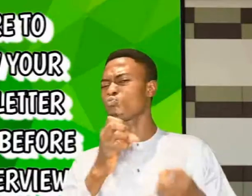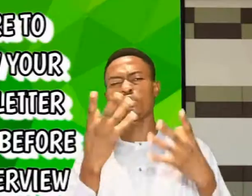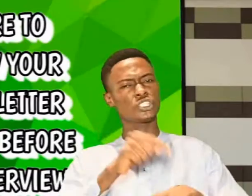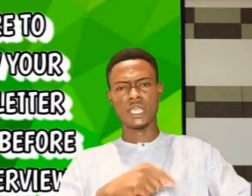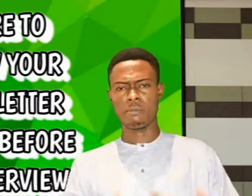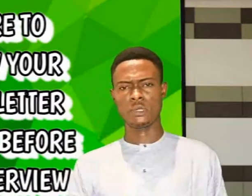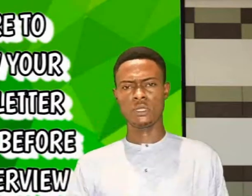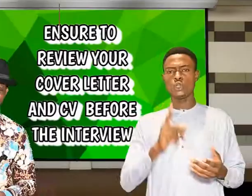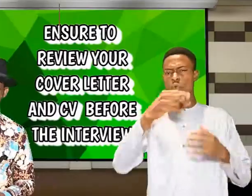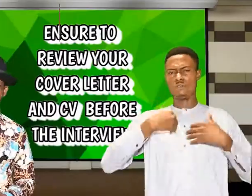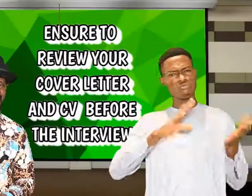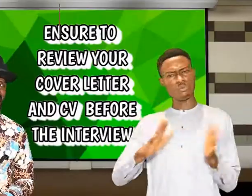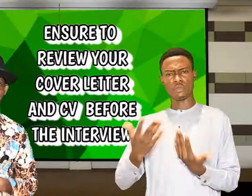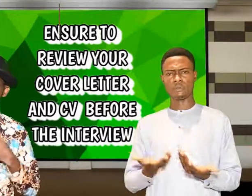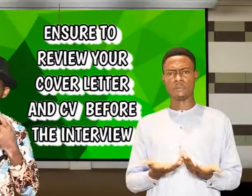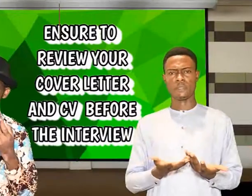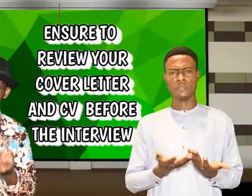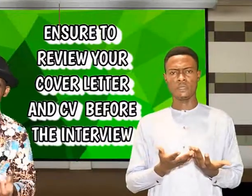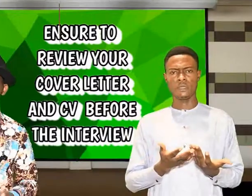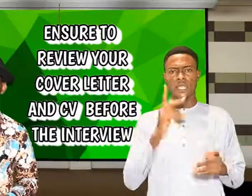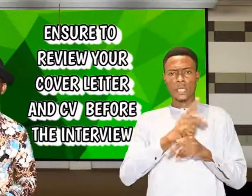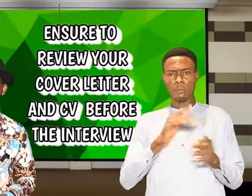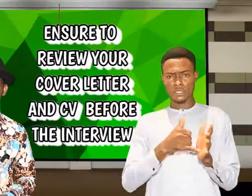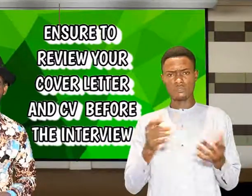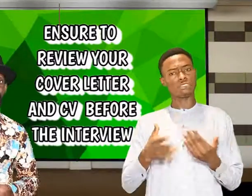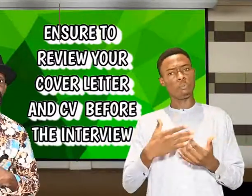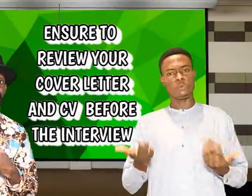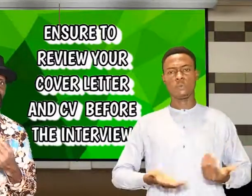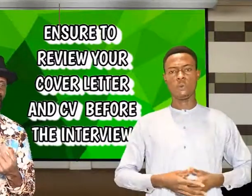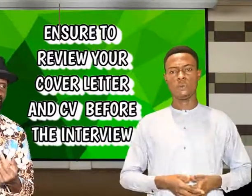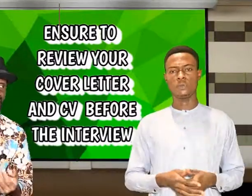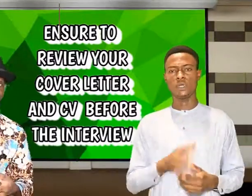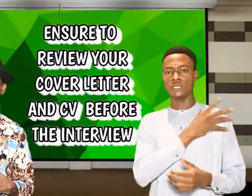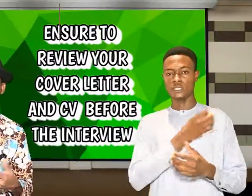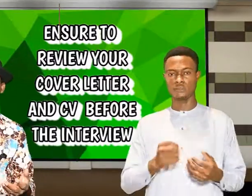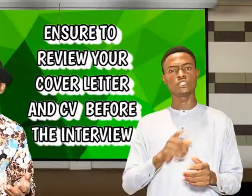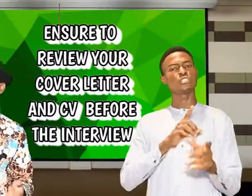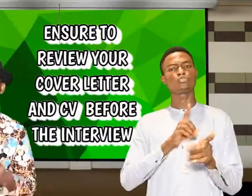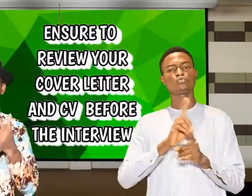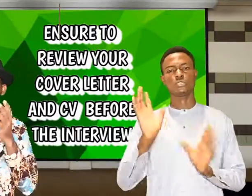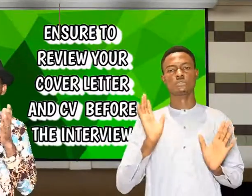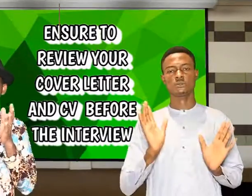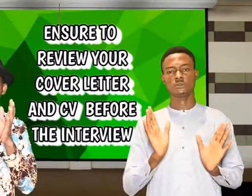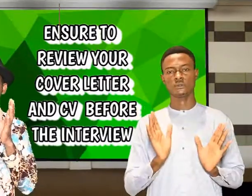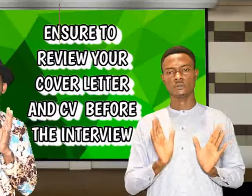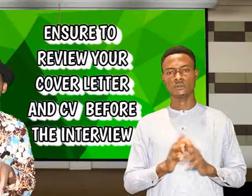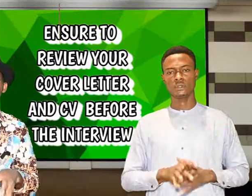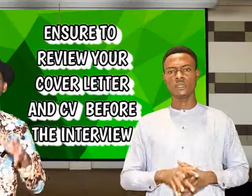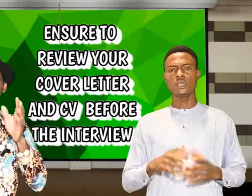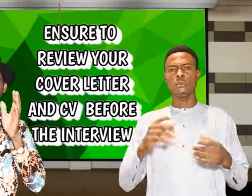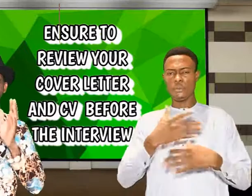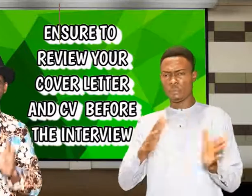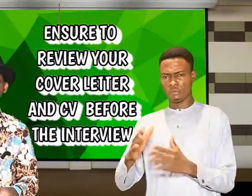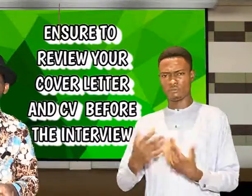during the interview. Prepare. The word here is a kiss. Keep it simple and straightforward. So prefer a